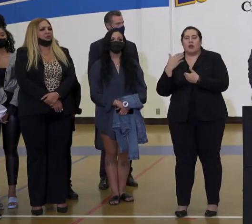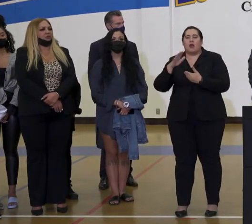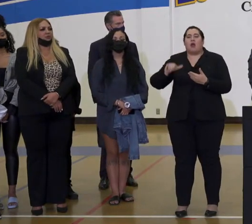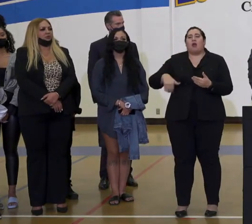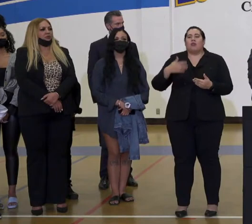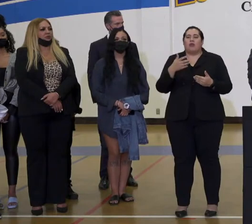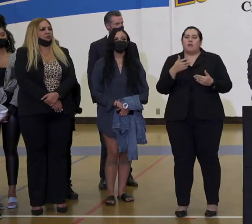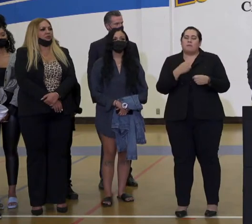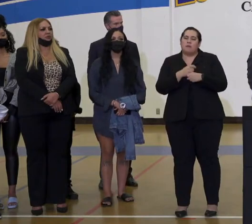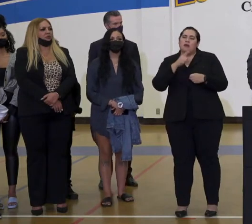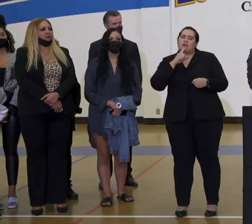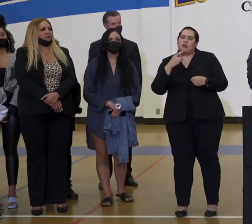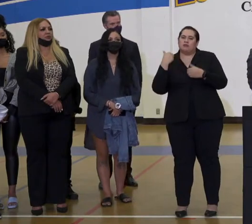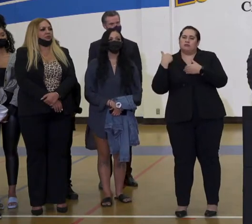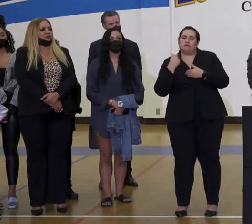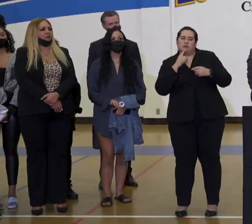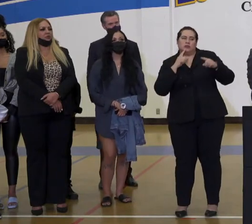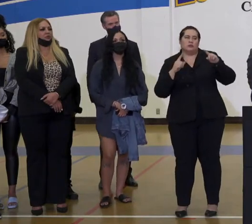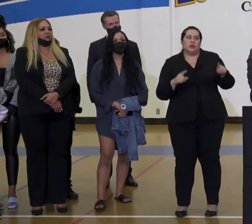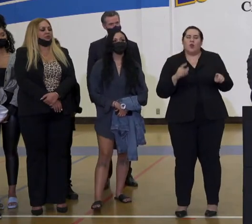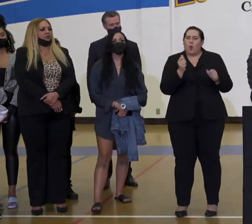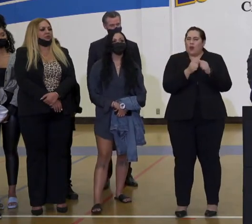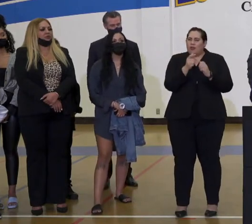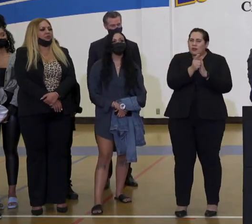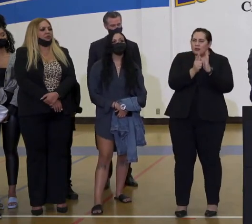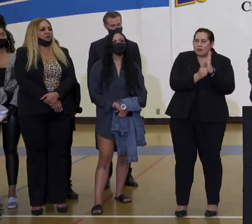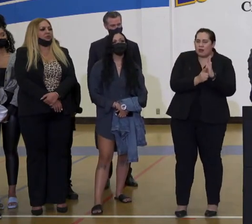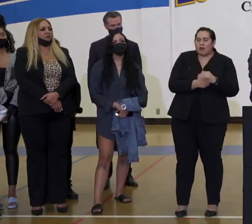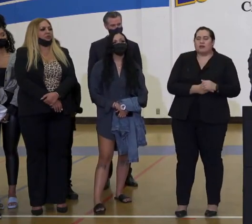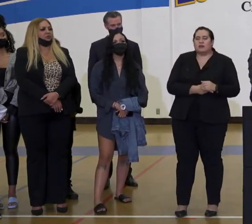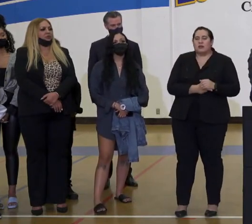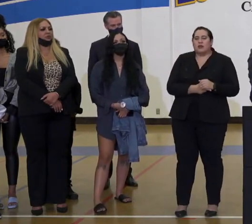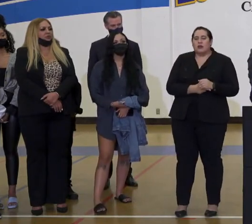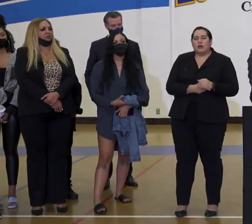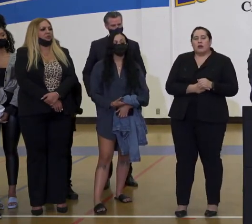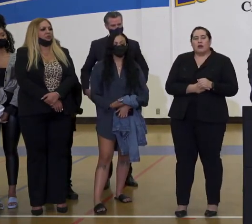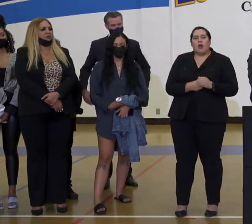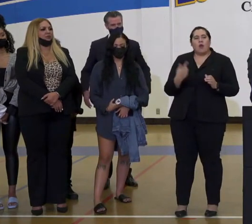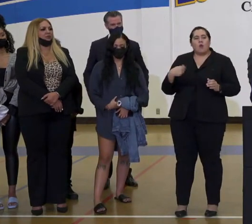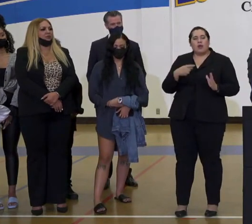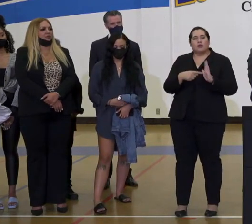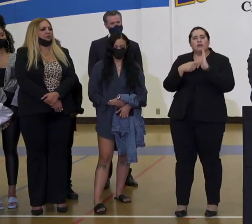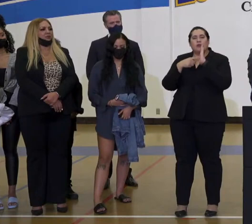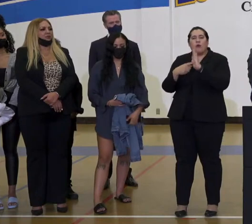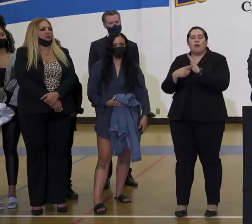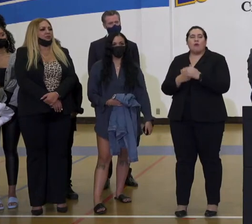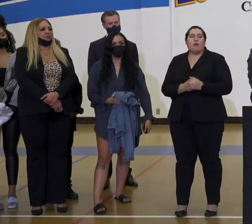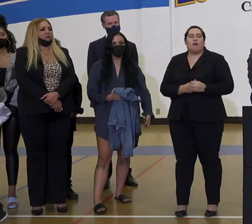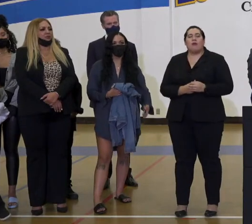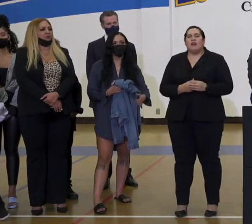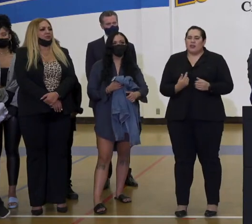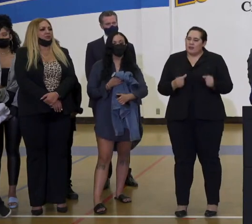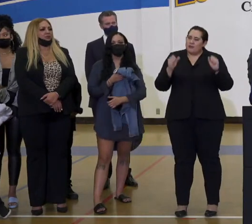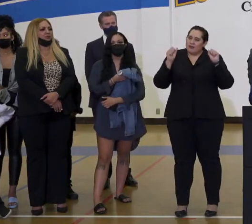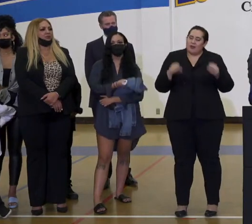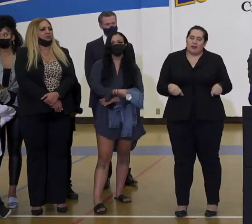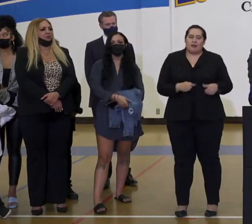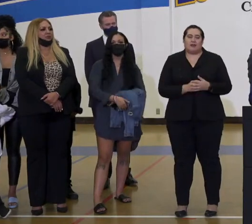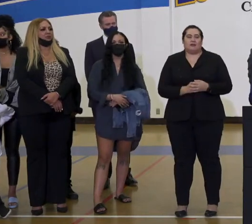oversight and transparency. And with these laws, we are showing that you